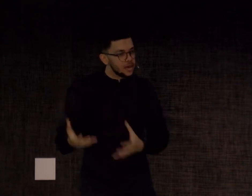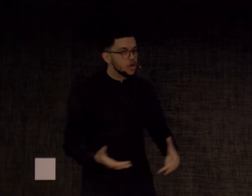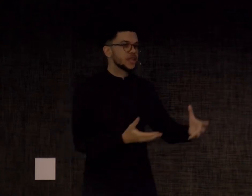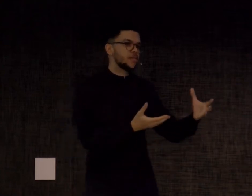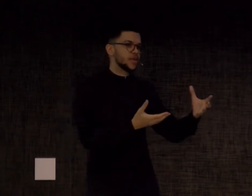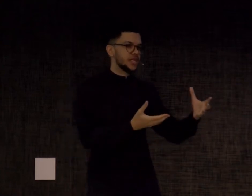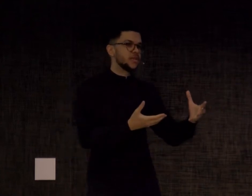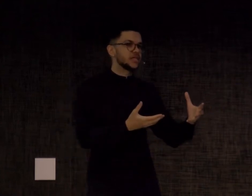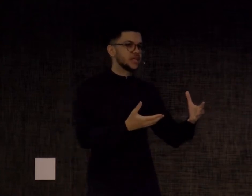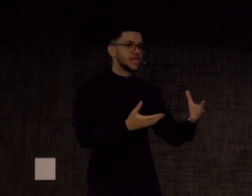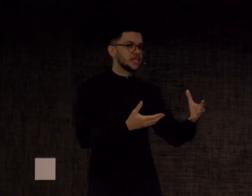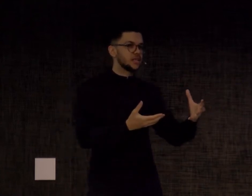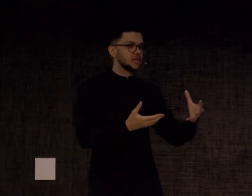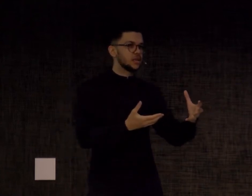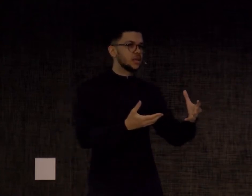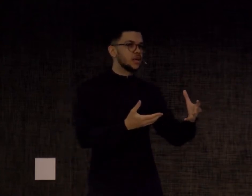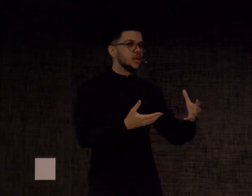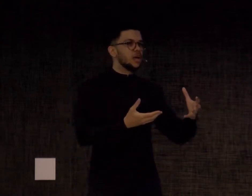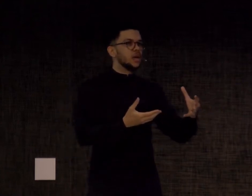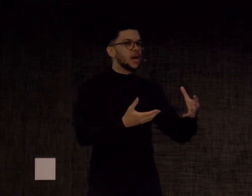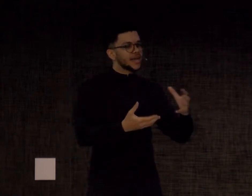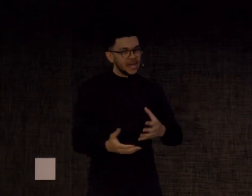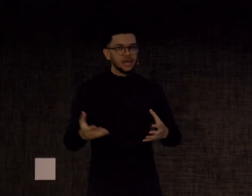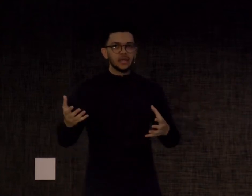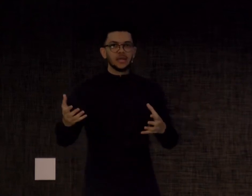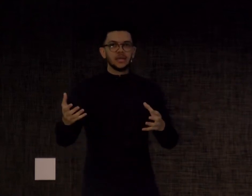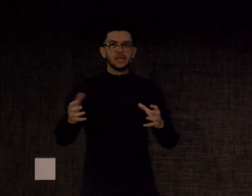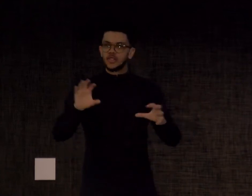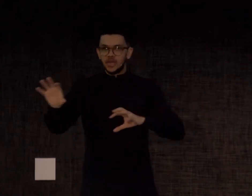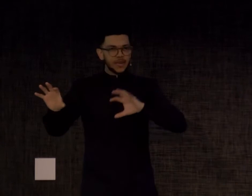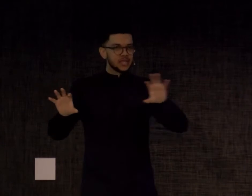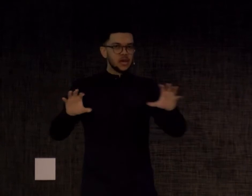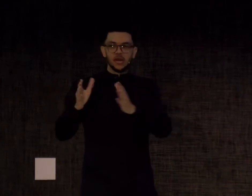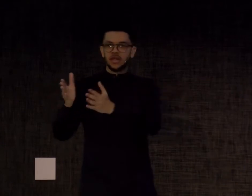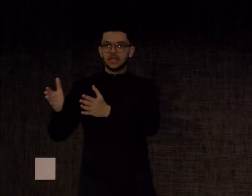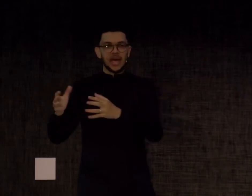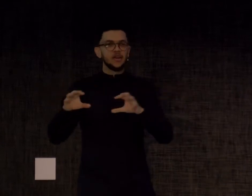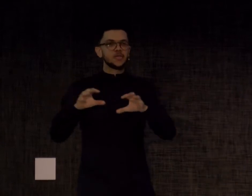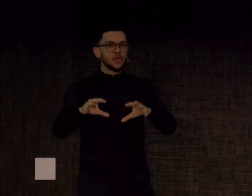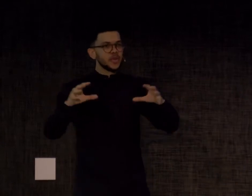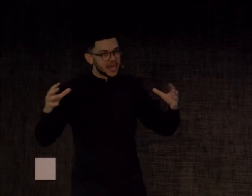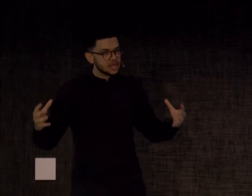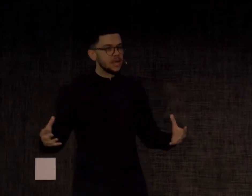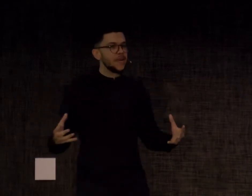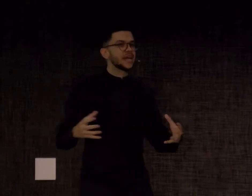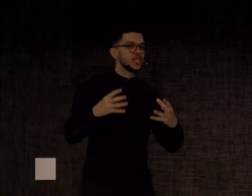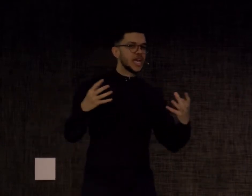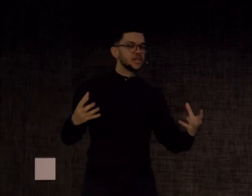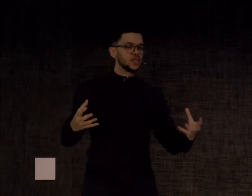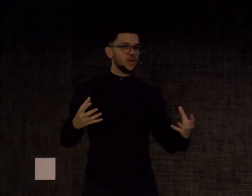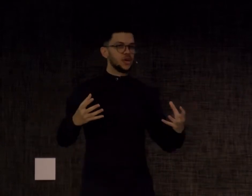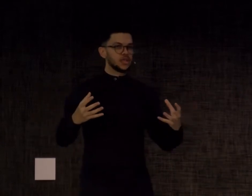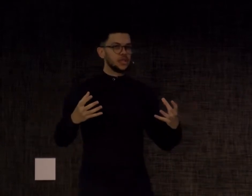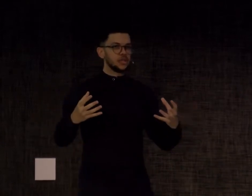they know that they're protected by society. Again, two debates going on in silos, but when we take a step back and we